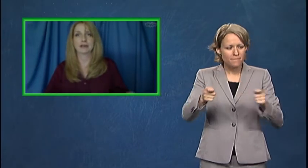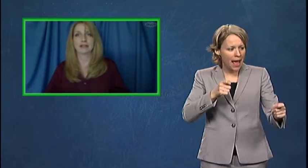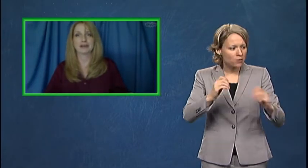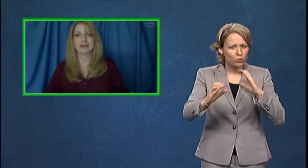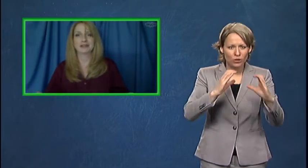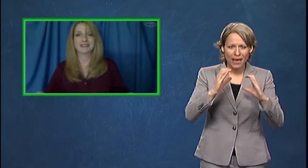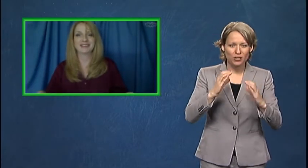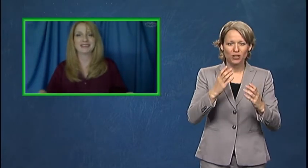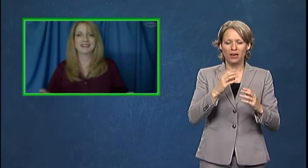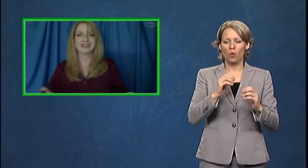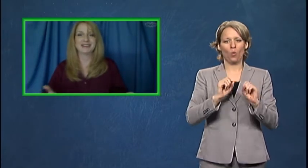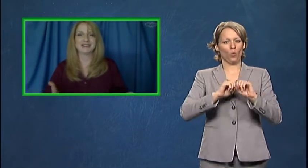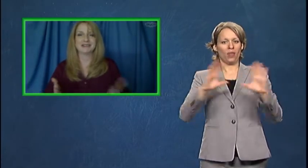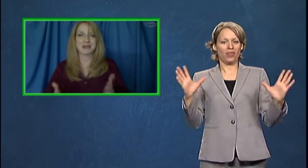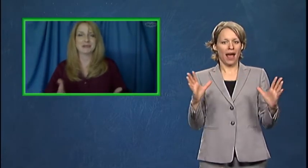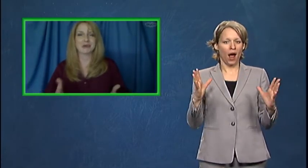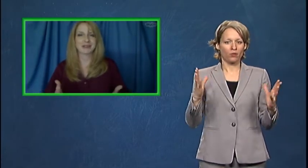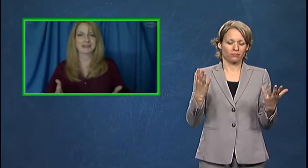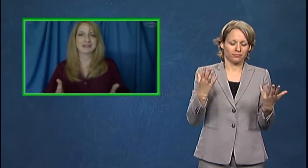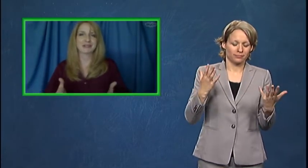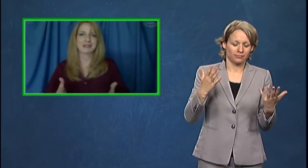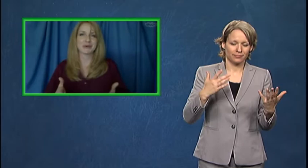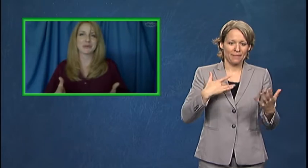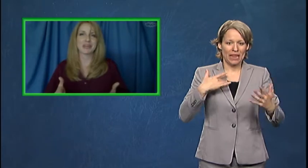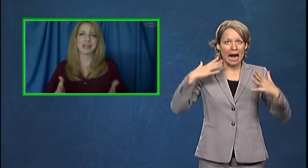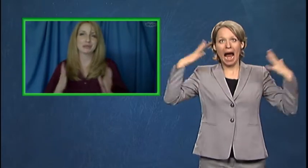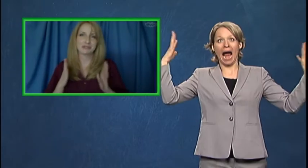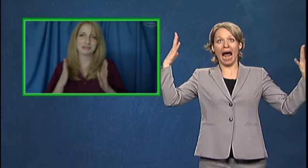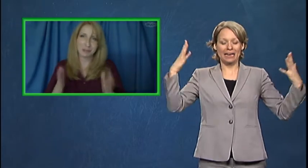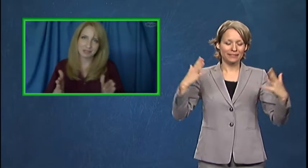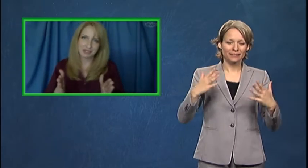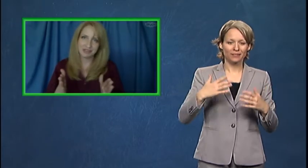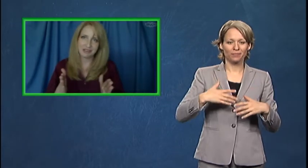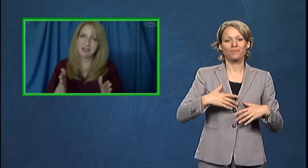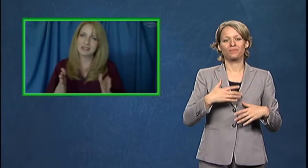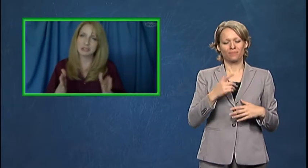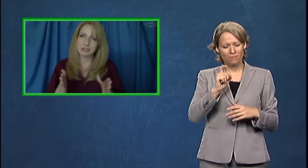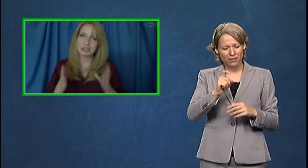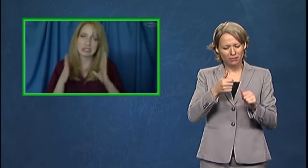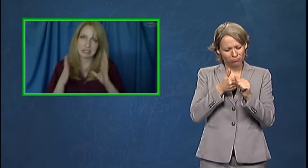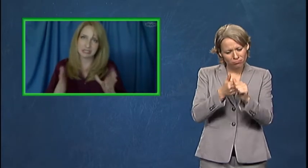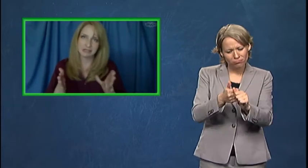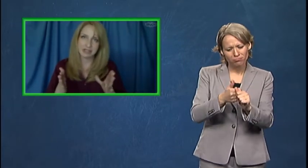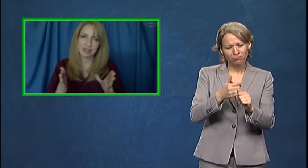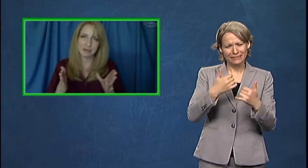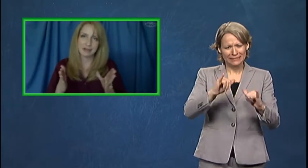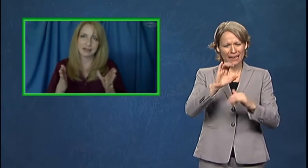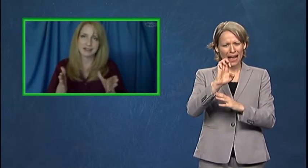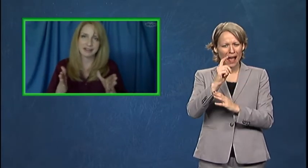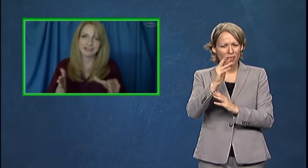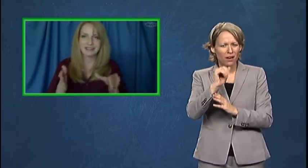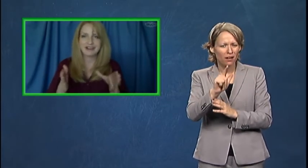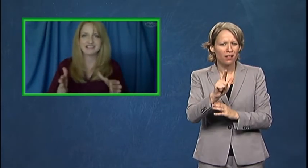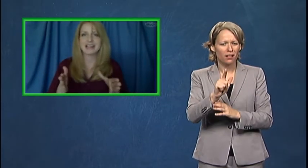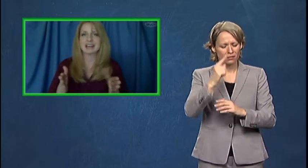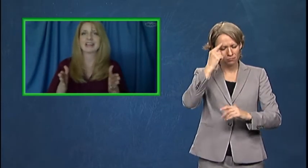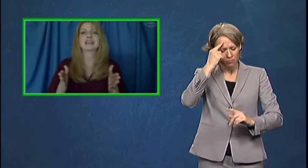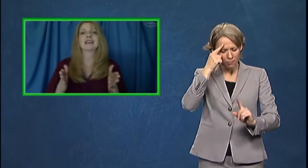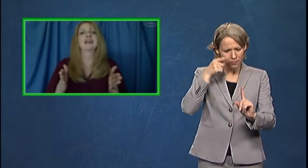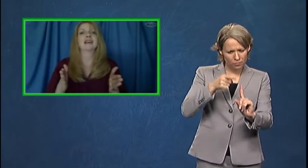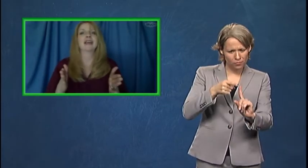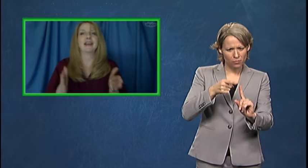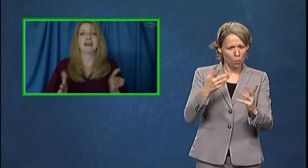losing their ethical framework. So being able to focus in on the student, give the camera the eye